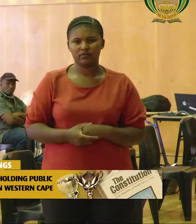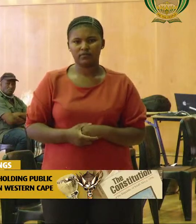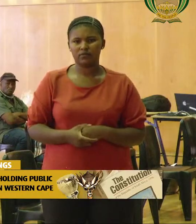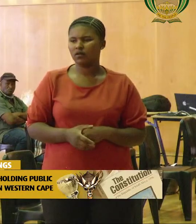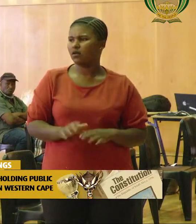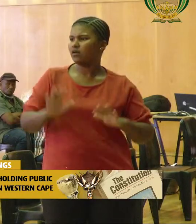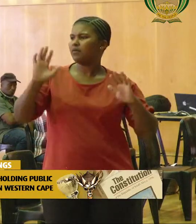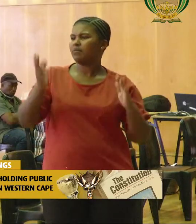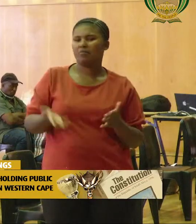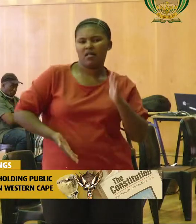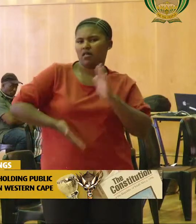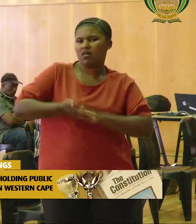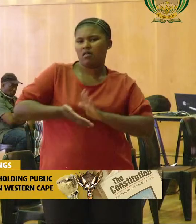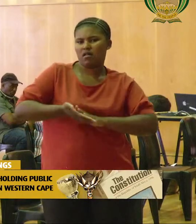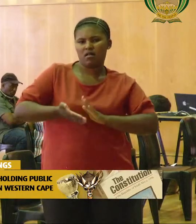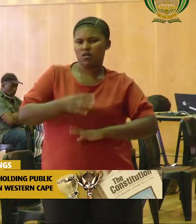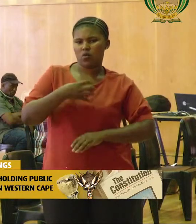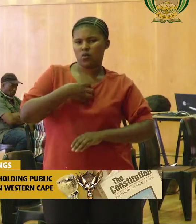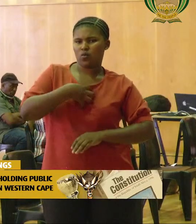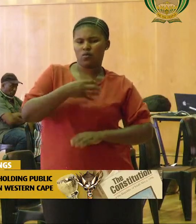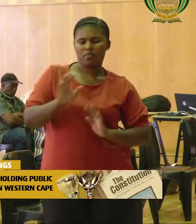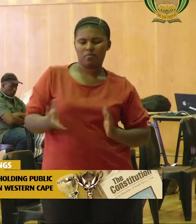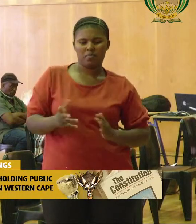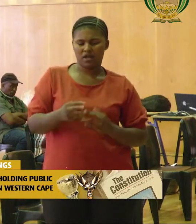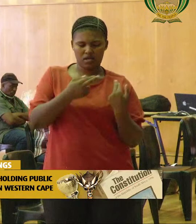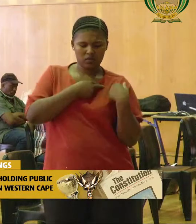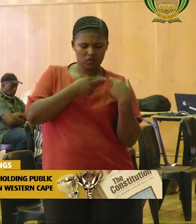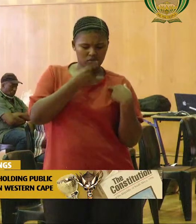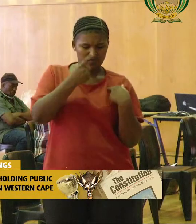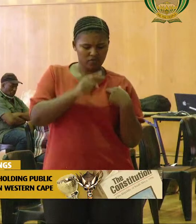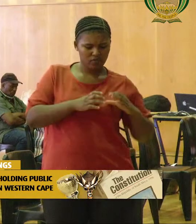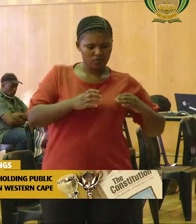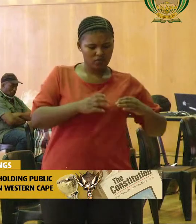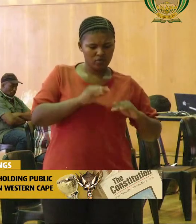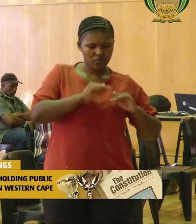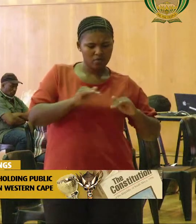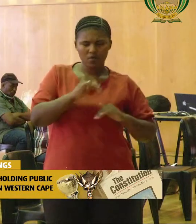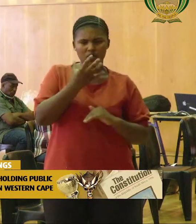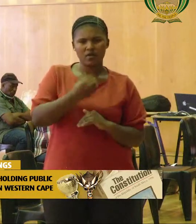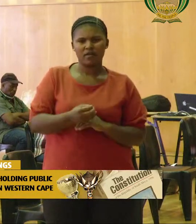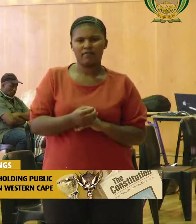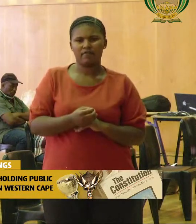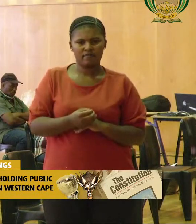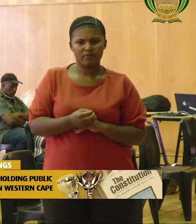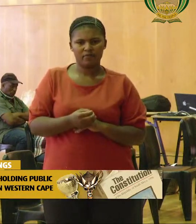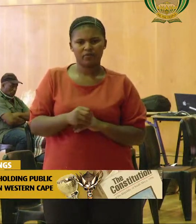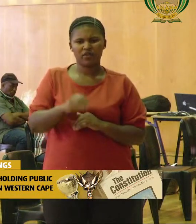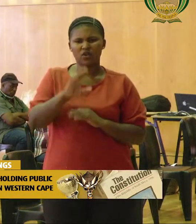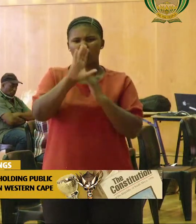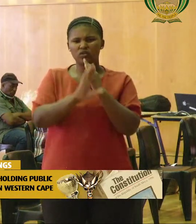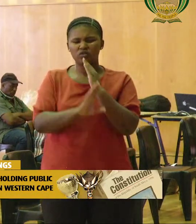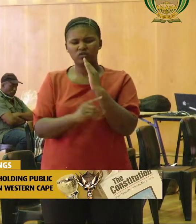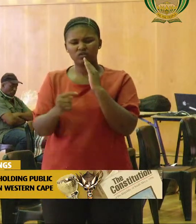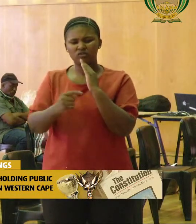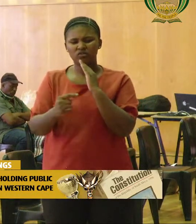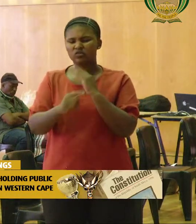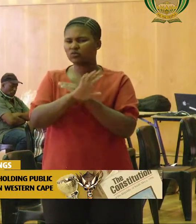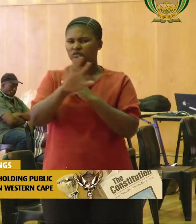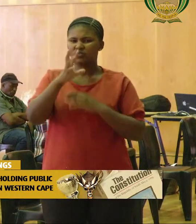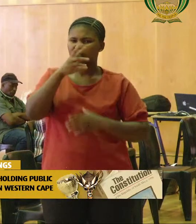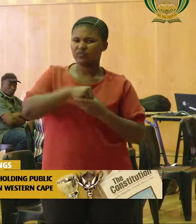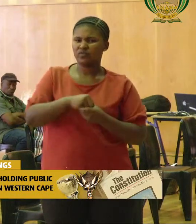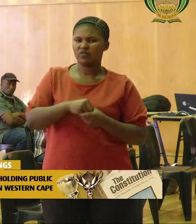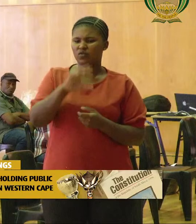baziranela njengonomgogwana babo aba-account aba bantu abayi-even kule constituent bathi i-constituent yabo